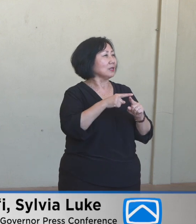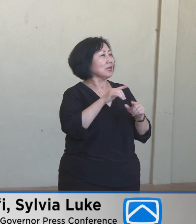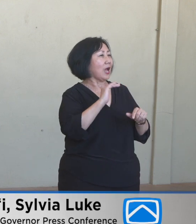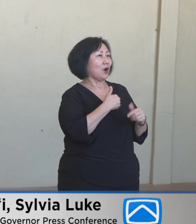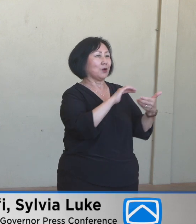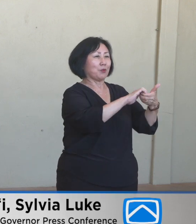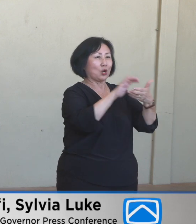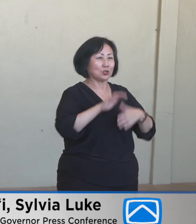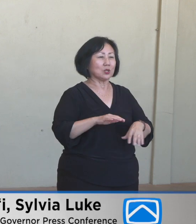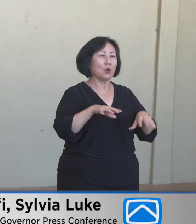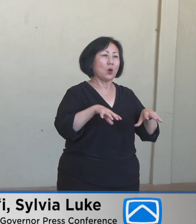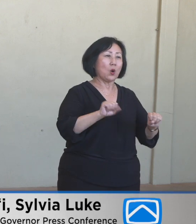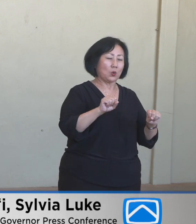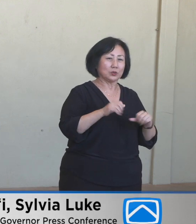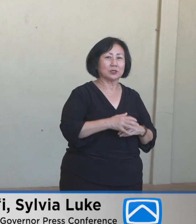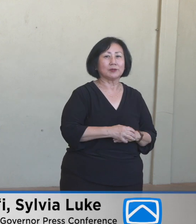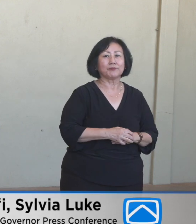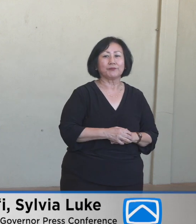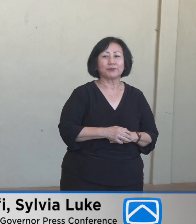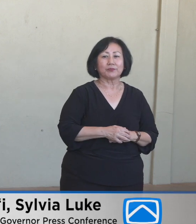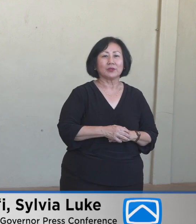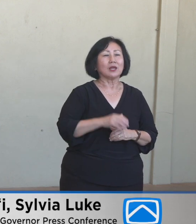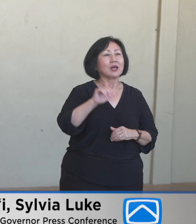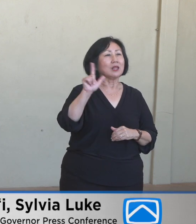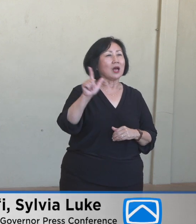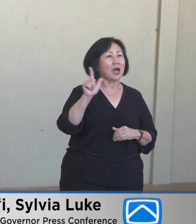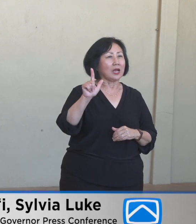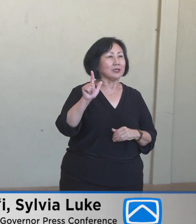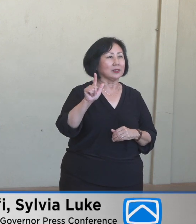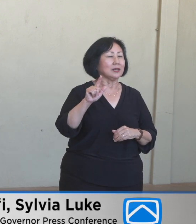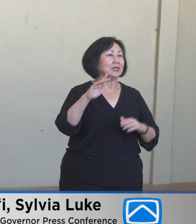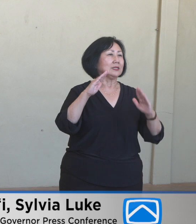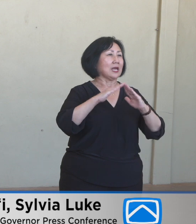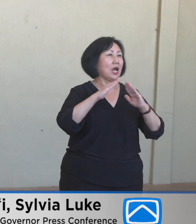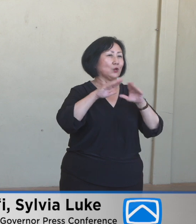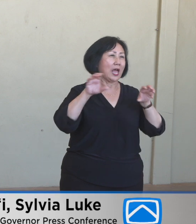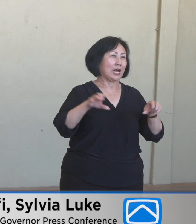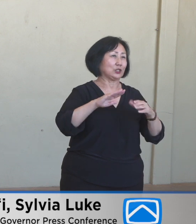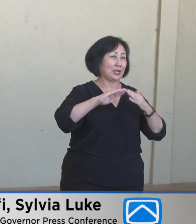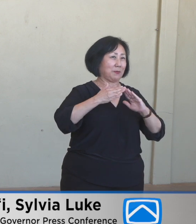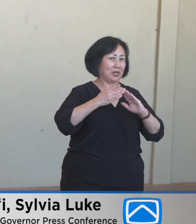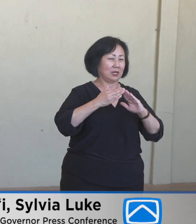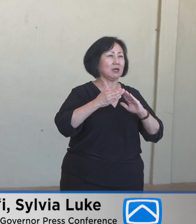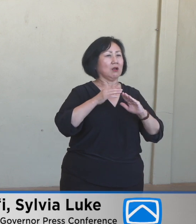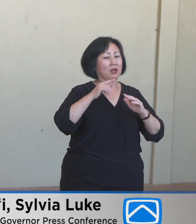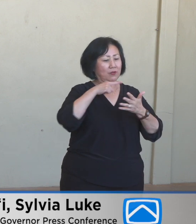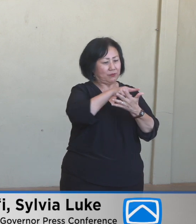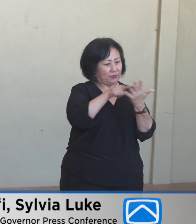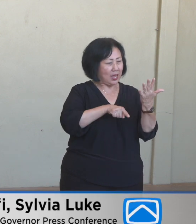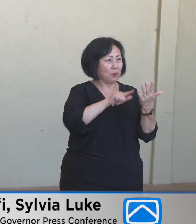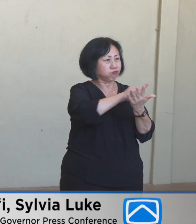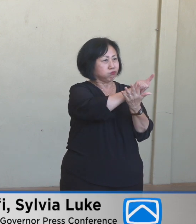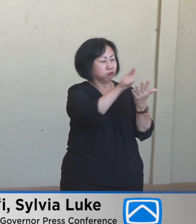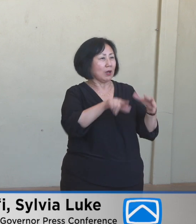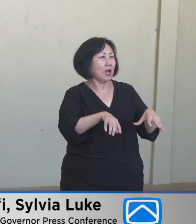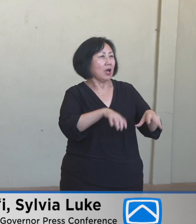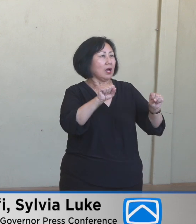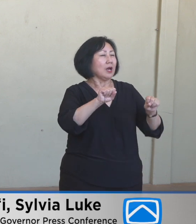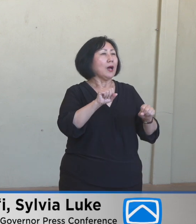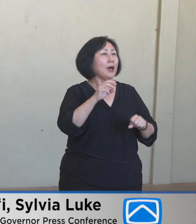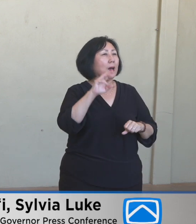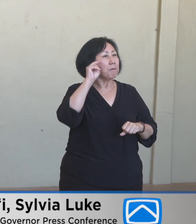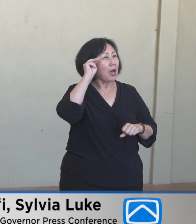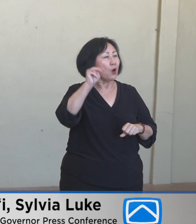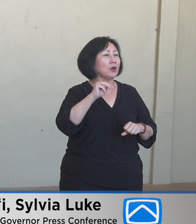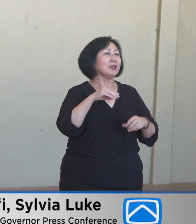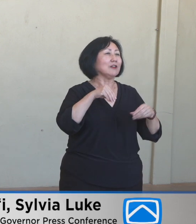our partners, especially the Lahaina Town Action Committee, they will be hosting Maui vendor events